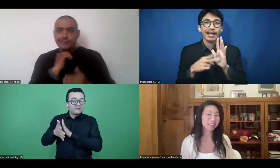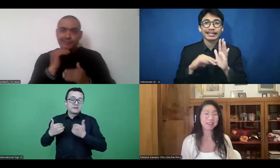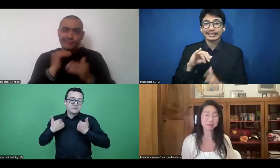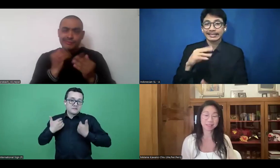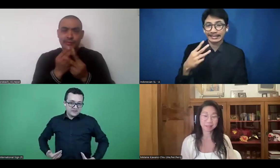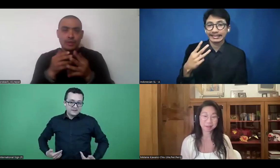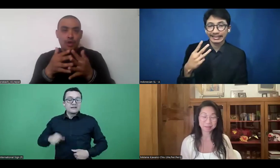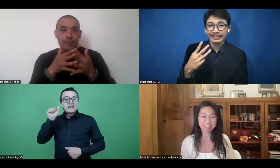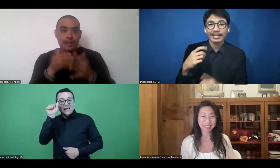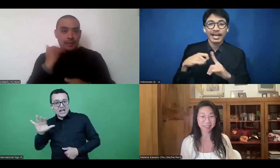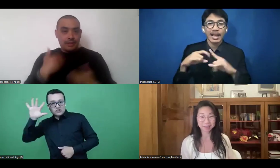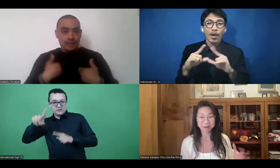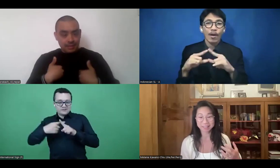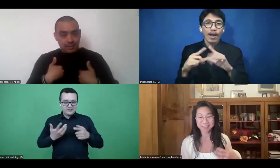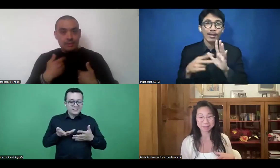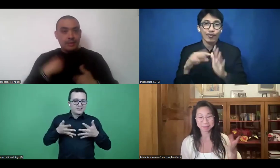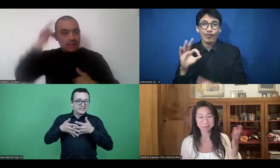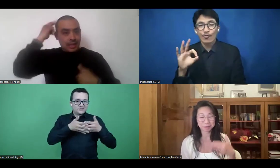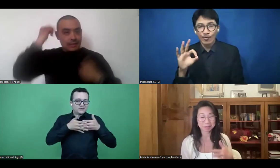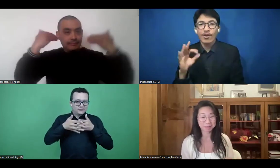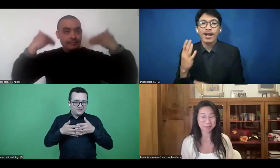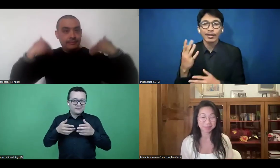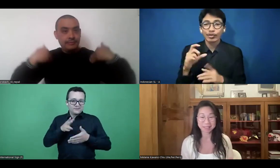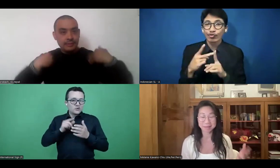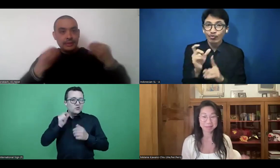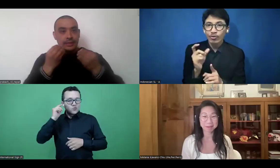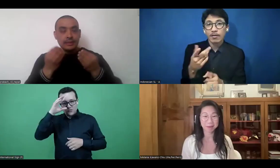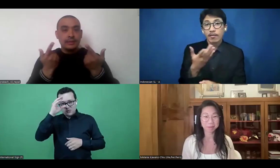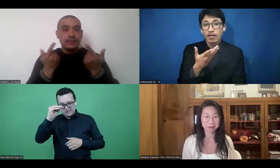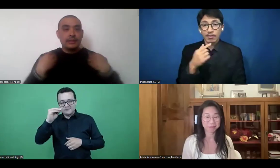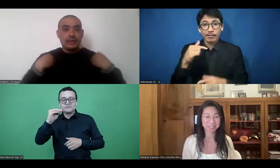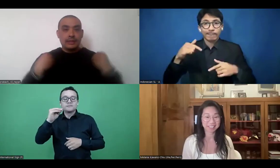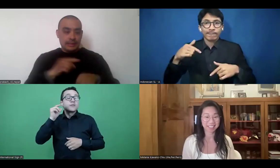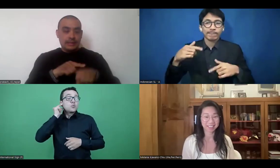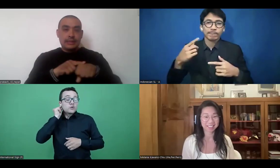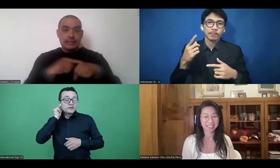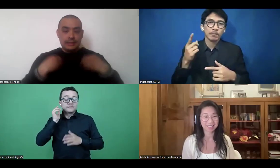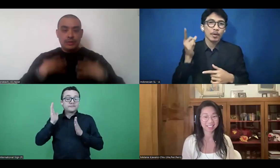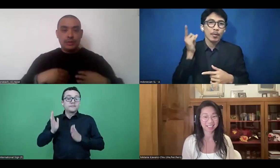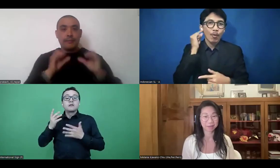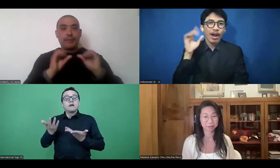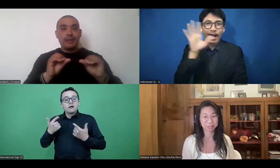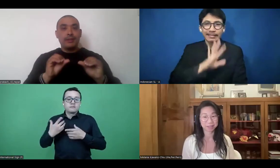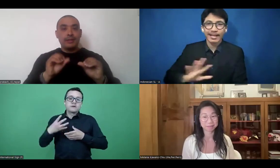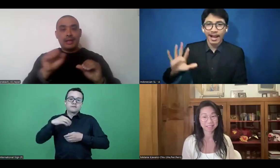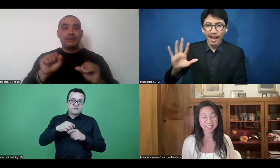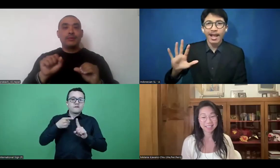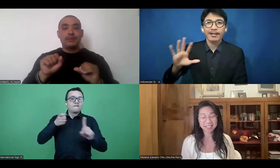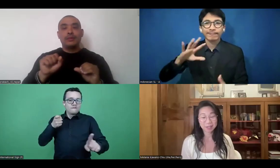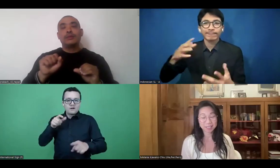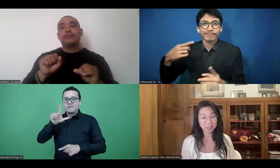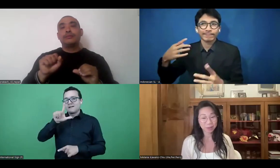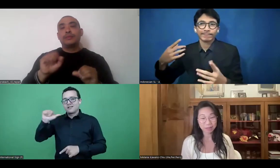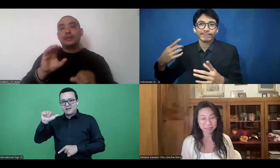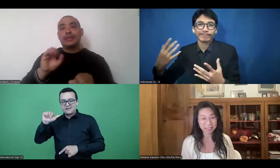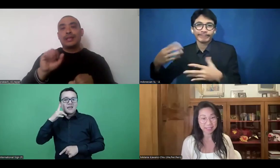woman with long black hair, wearing some cream clothing, and I'm in my home office in Los Angeles, California.